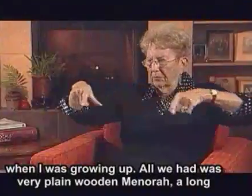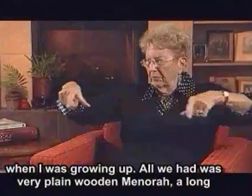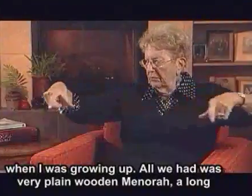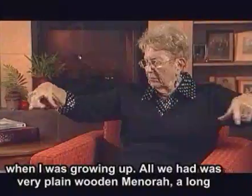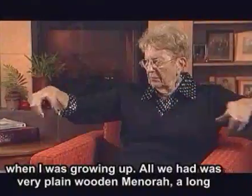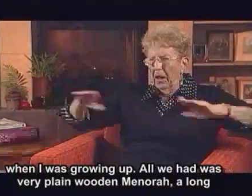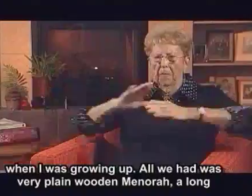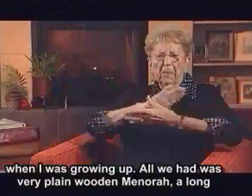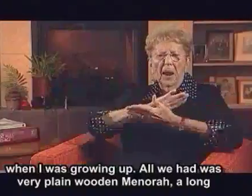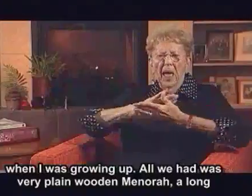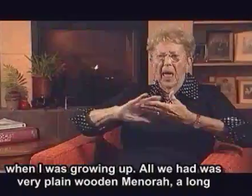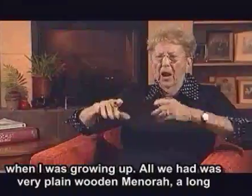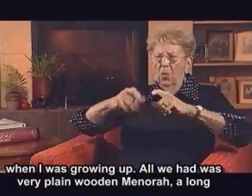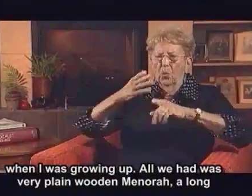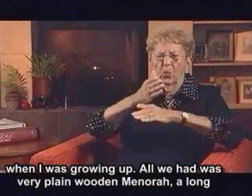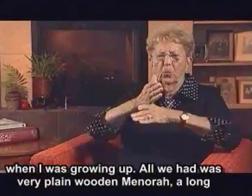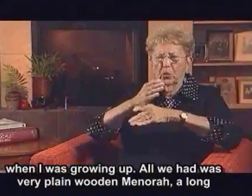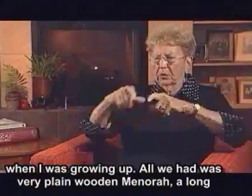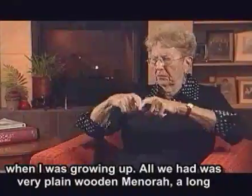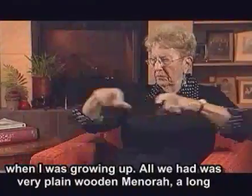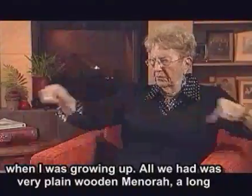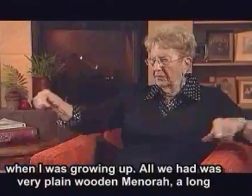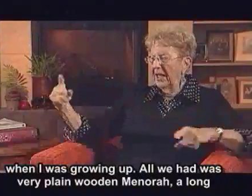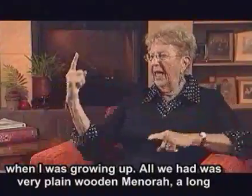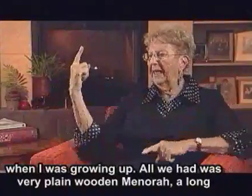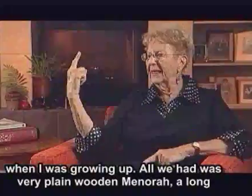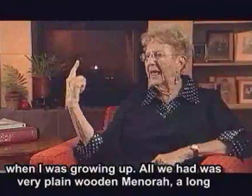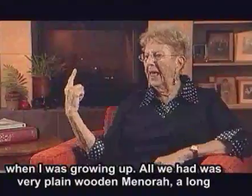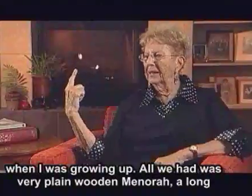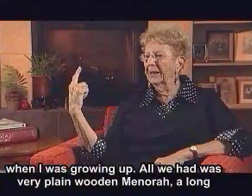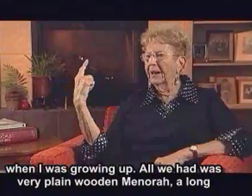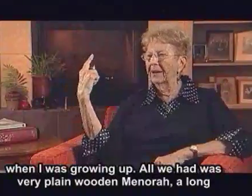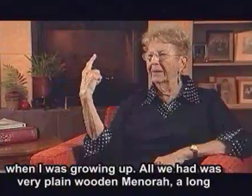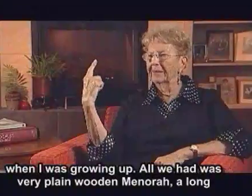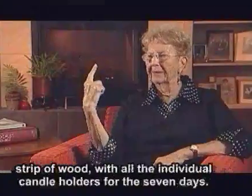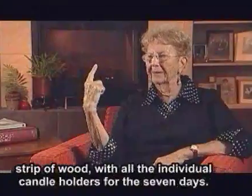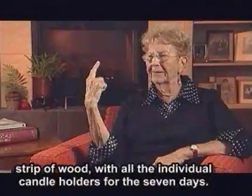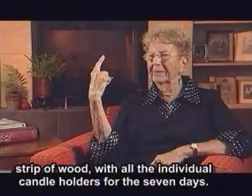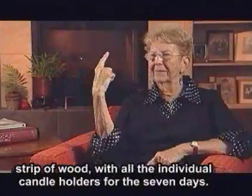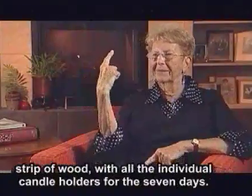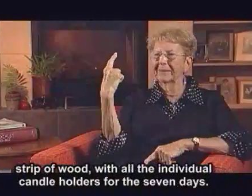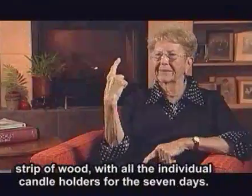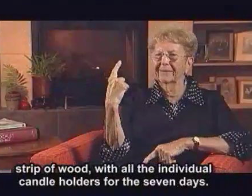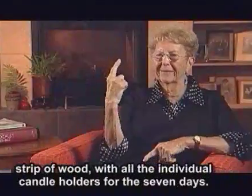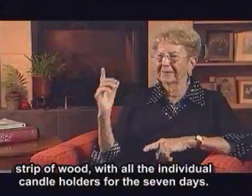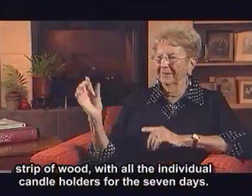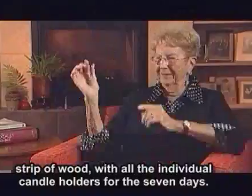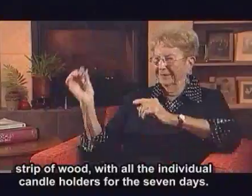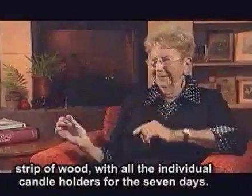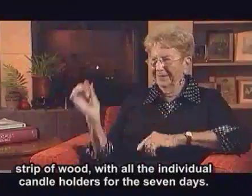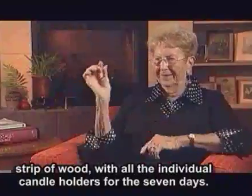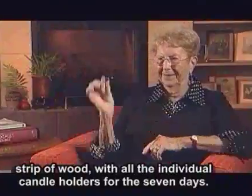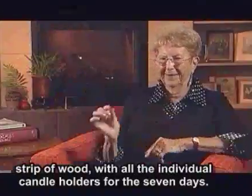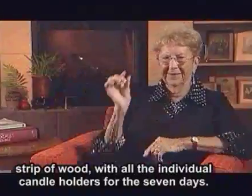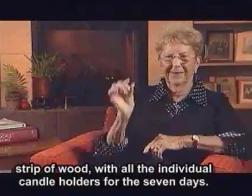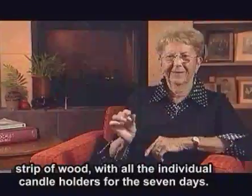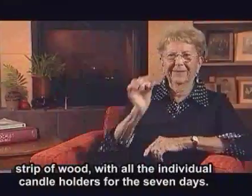All we had was a very plain wooden menorah, a long strip of wood with all the individual